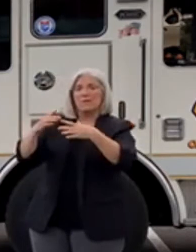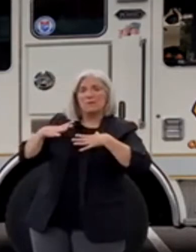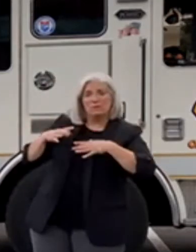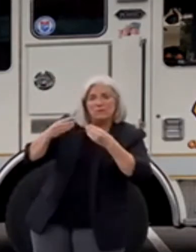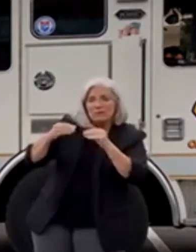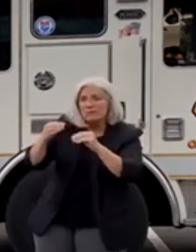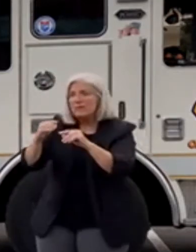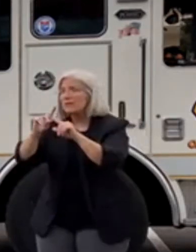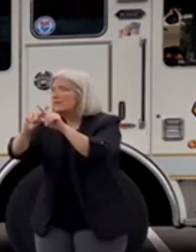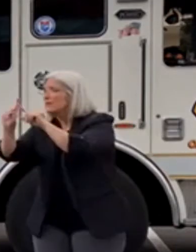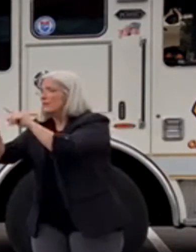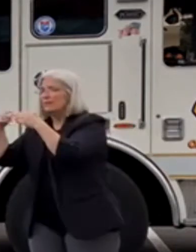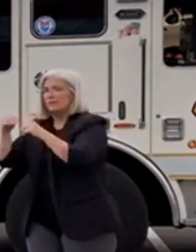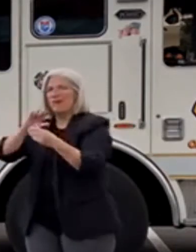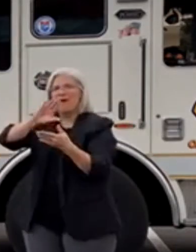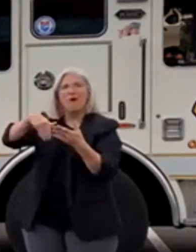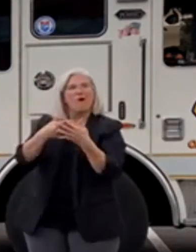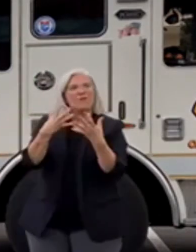businesses,